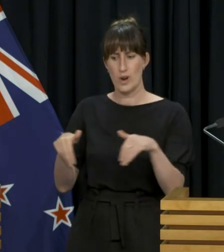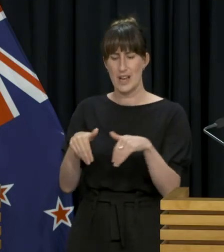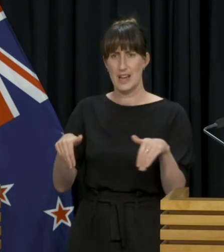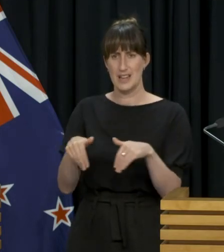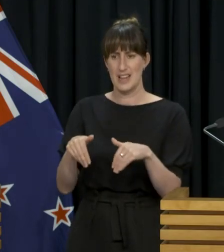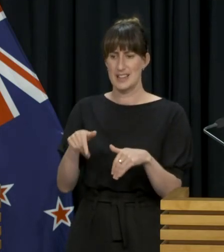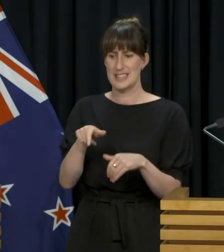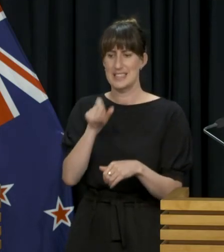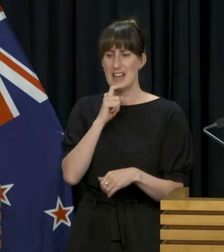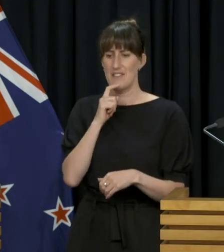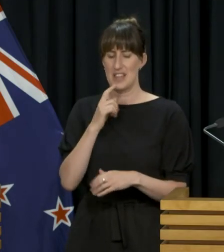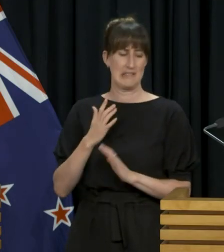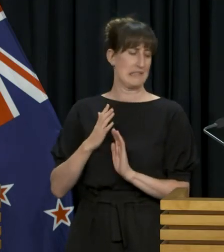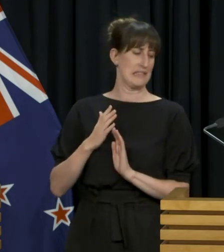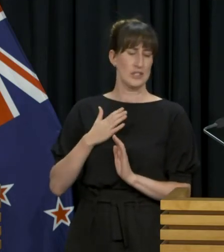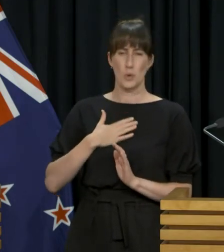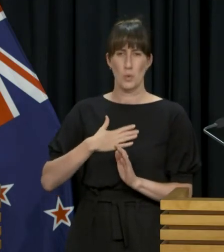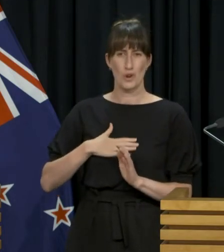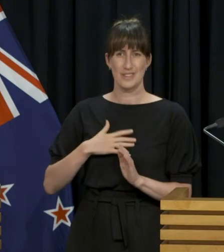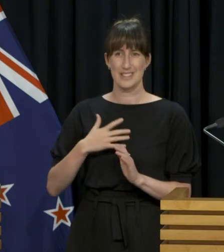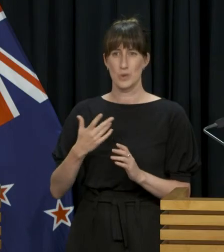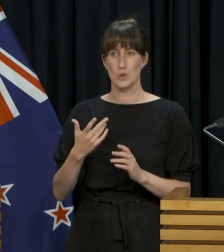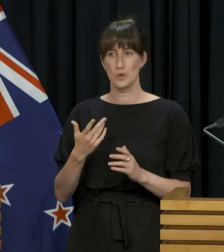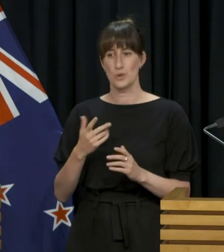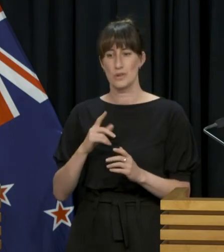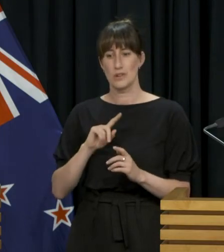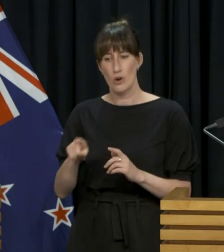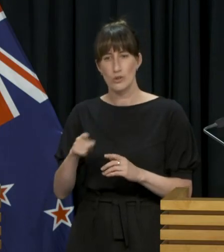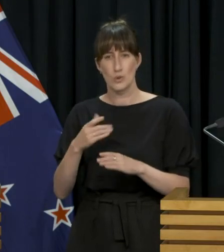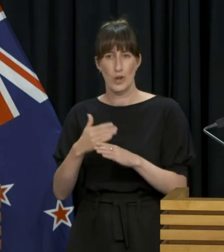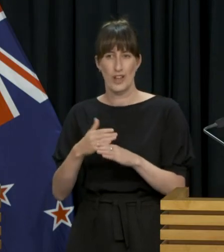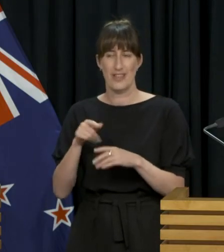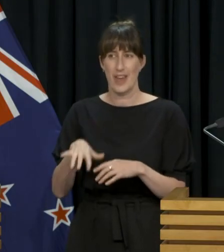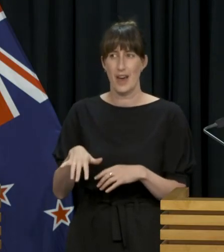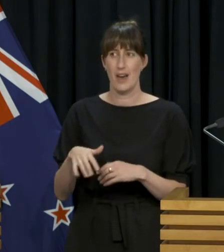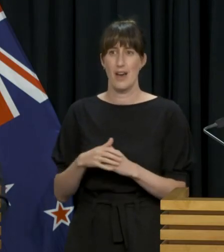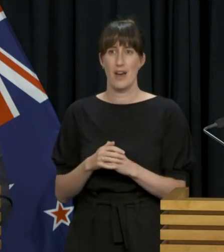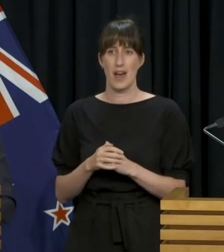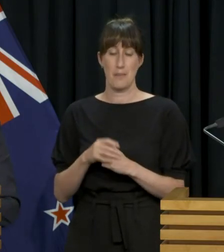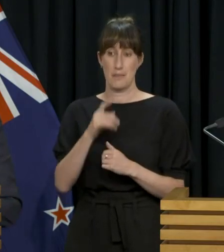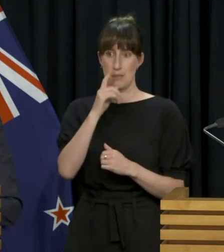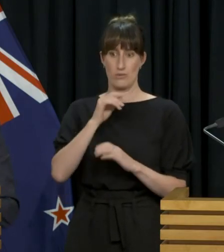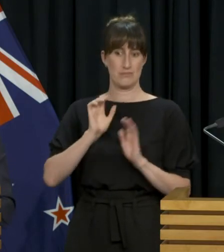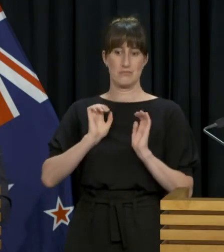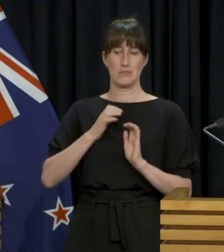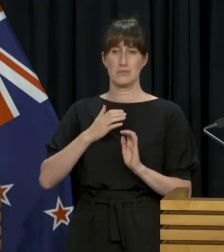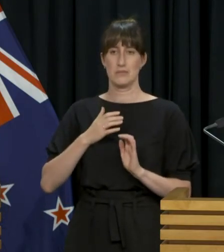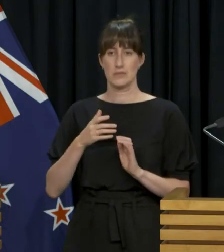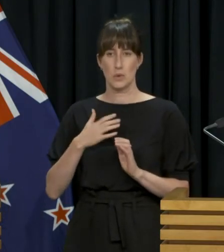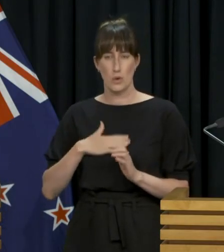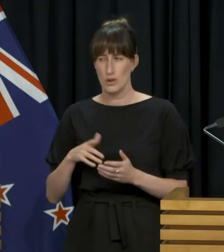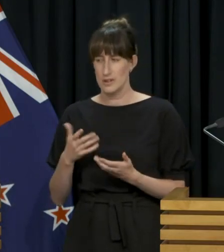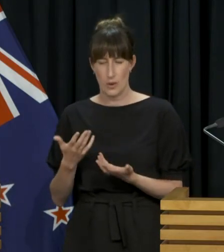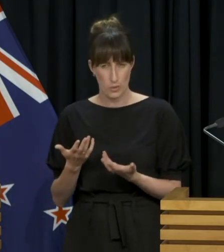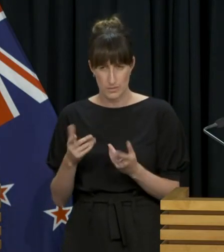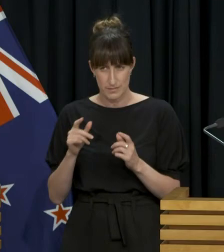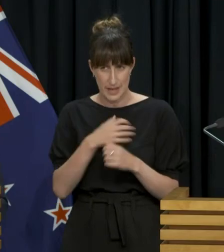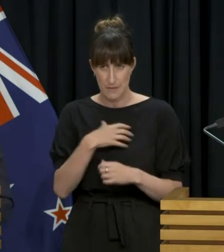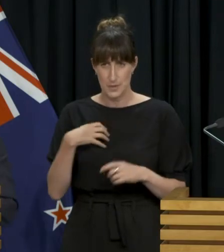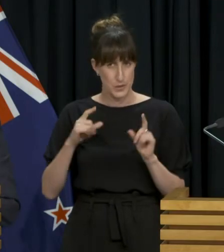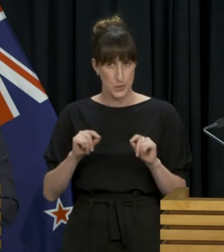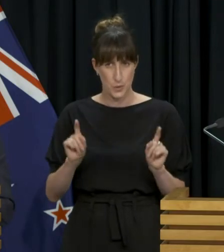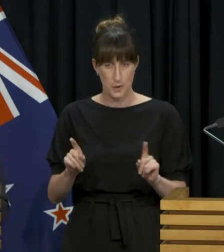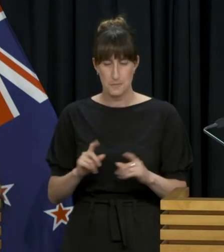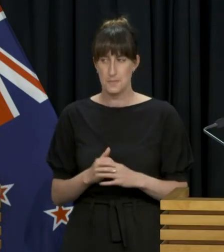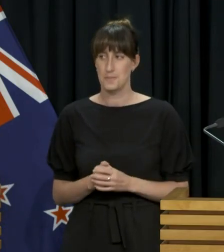firstly, why is that? And secondarily, probably more importantly, what is the government doing about it? Look, one of the things that you'll see us doing about that